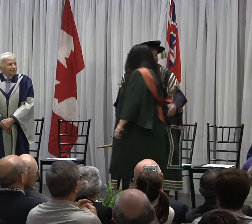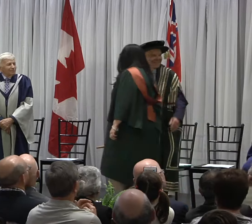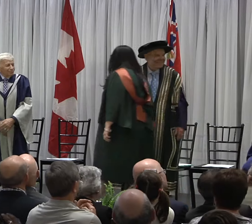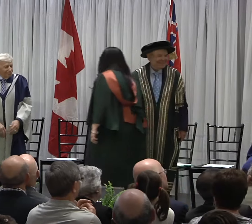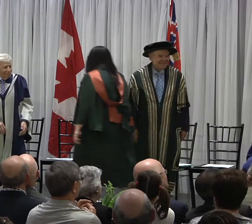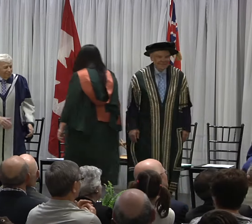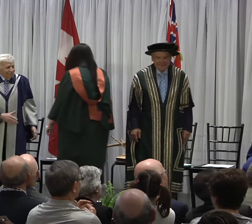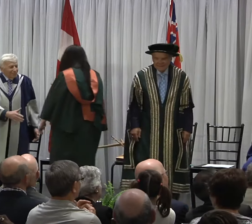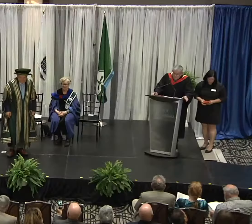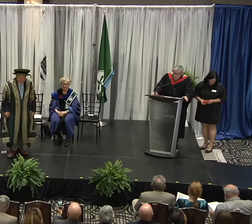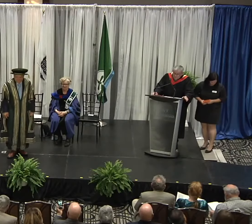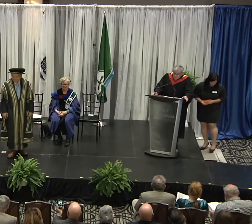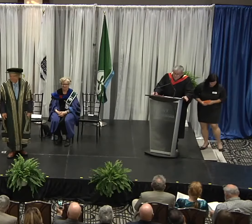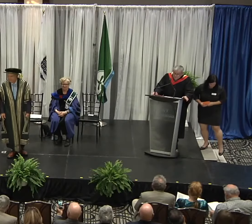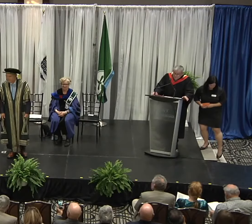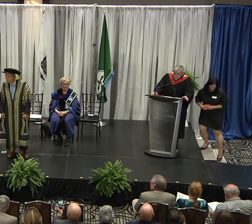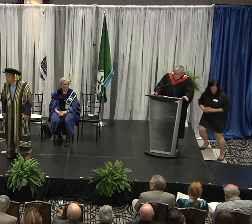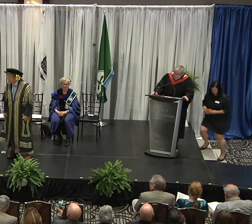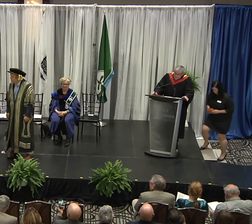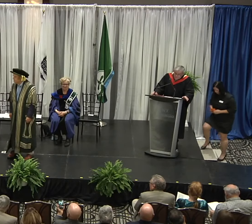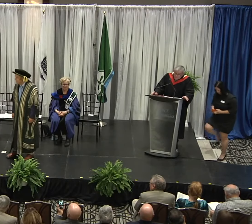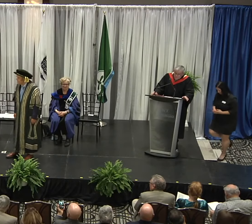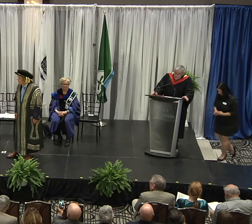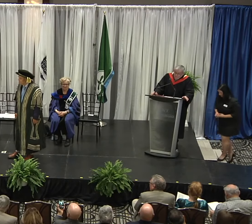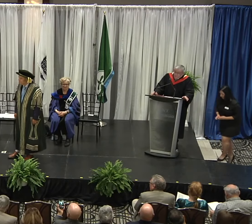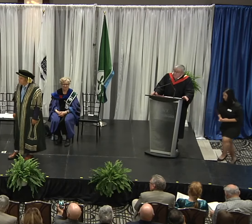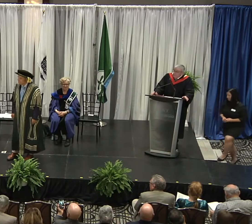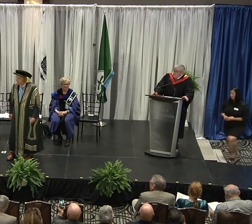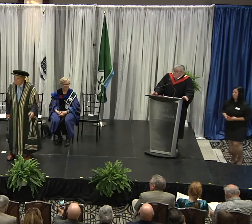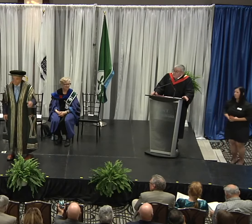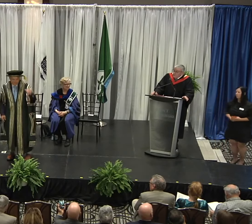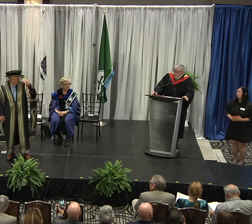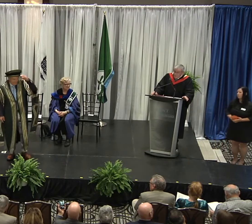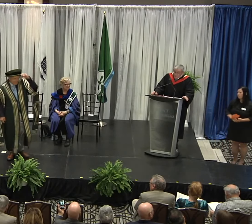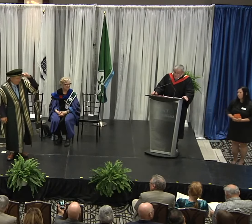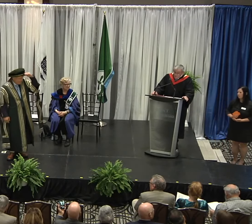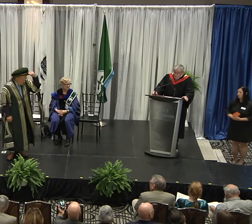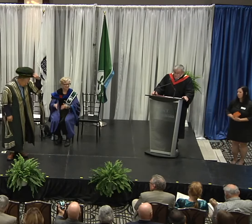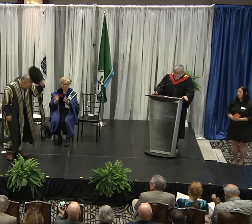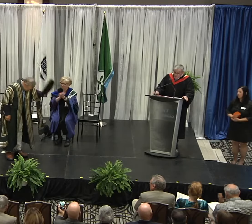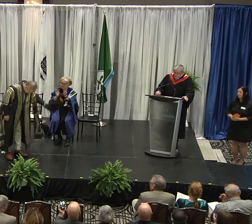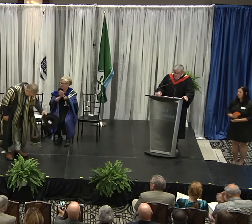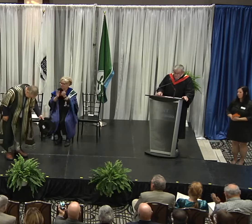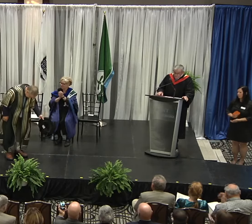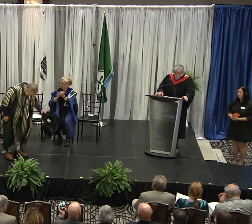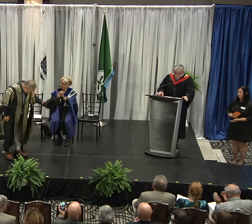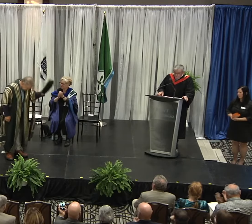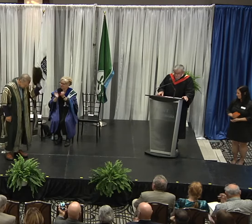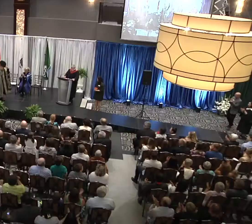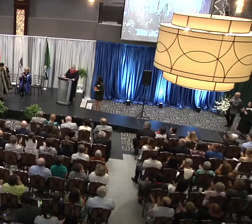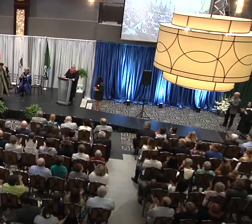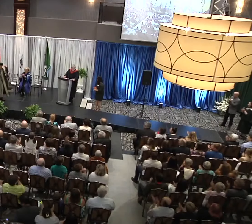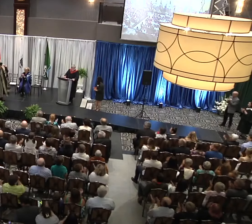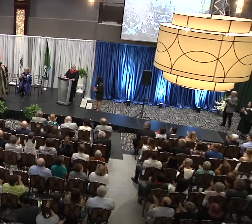Please join me in congratulating the recipients of the Bachelor of Business Administration degrees.